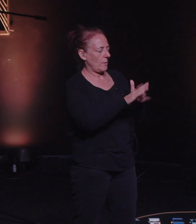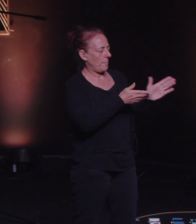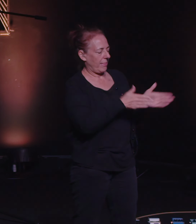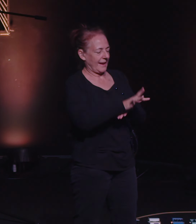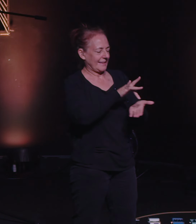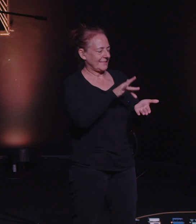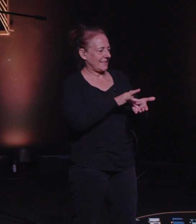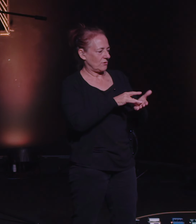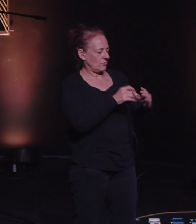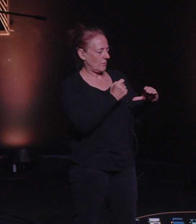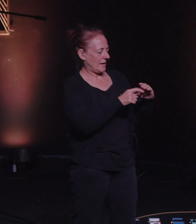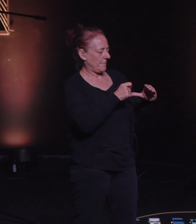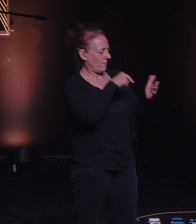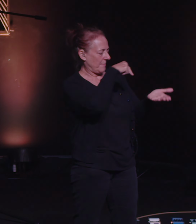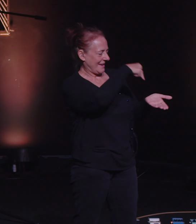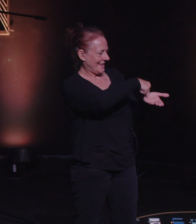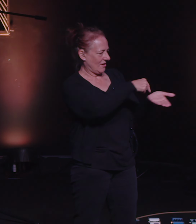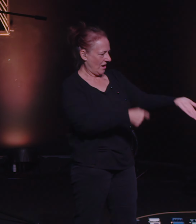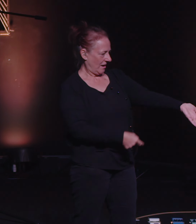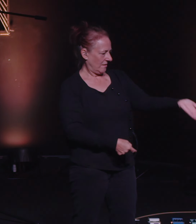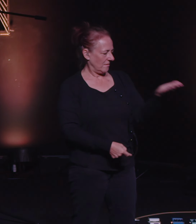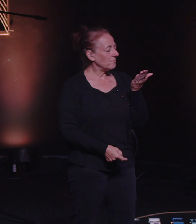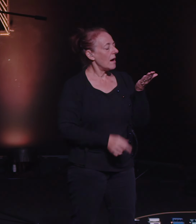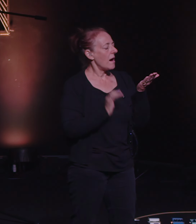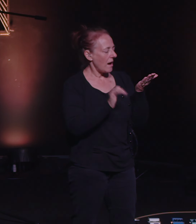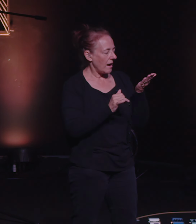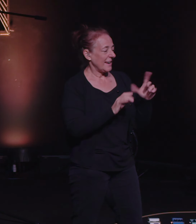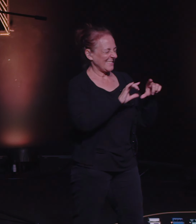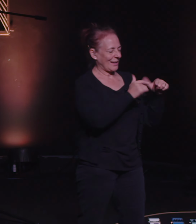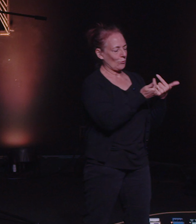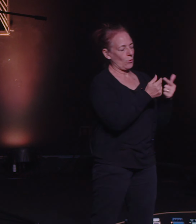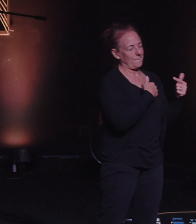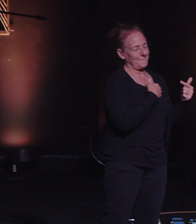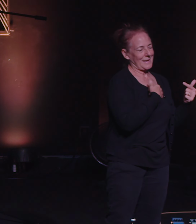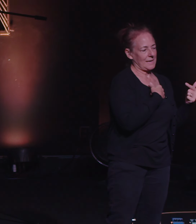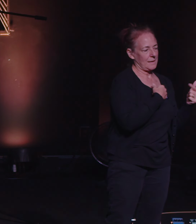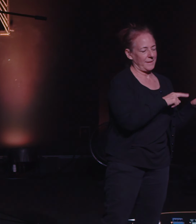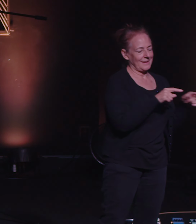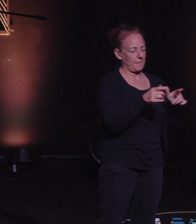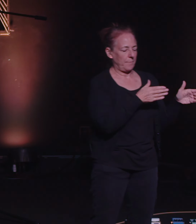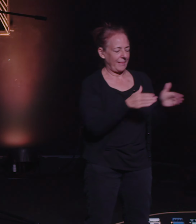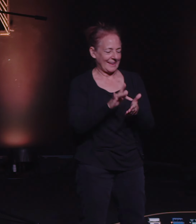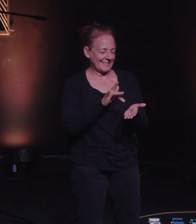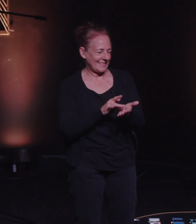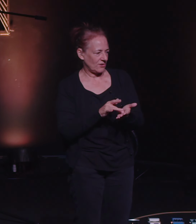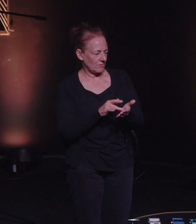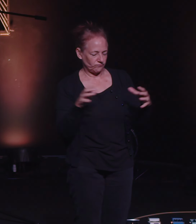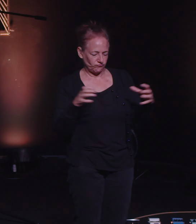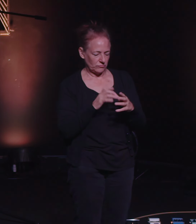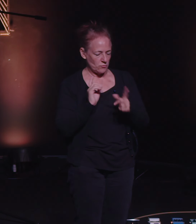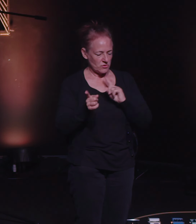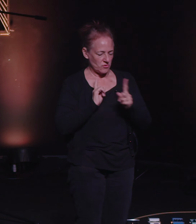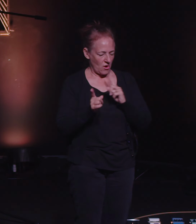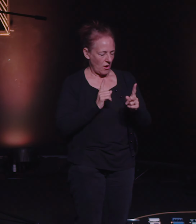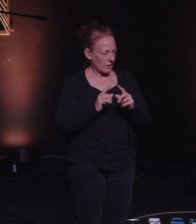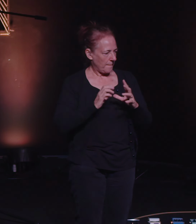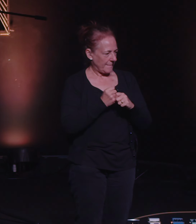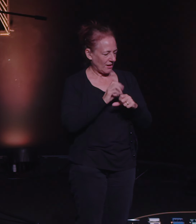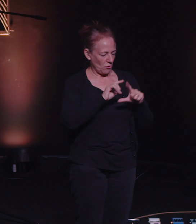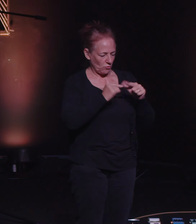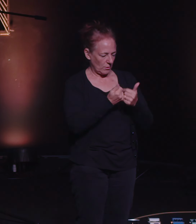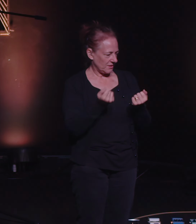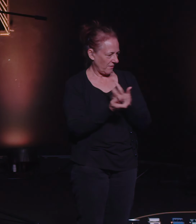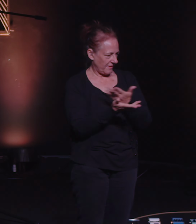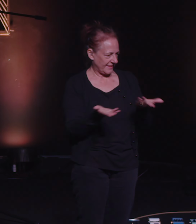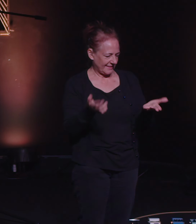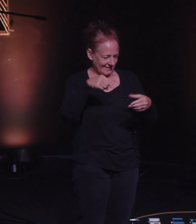so much like if you're on a team and you have a group me, Planning Center is very similar to that, okay? You can talk to each other. You can form groups inside of it,